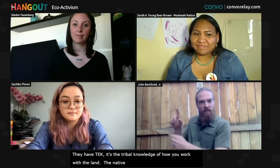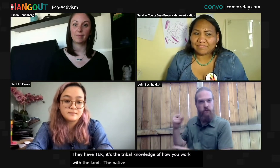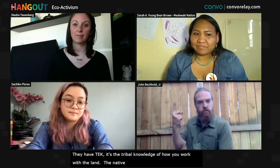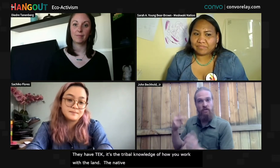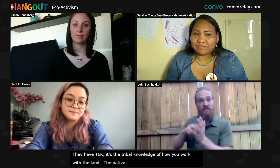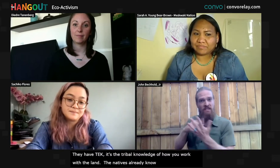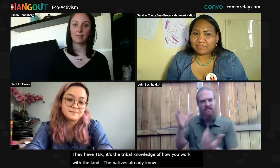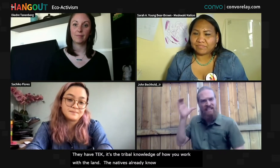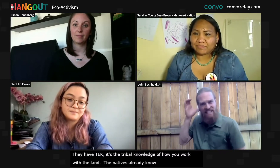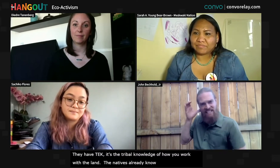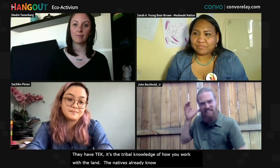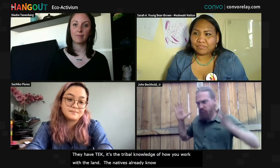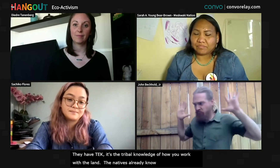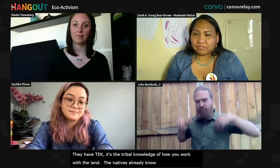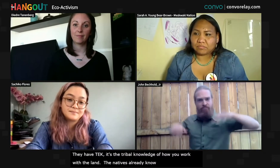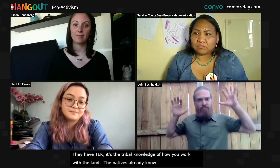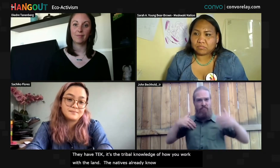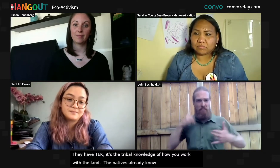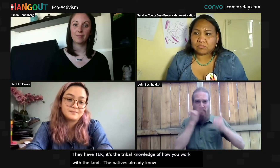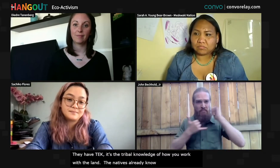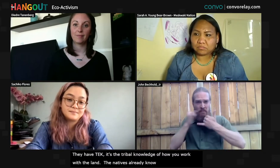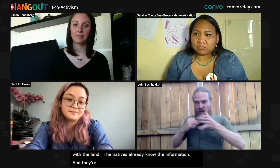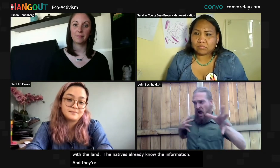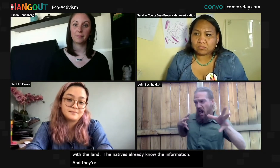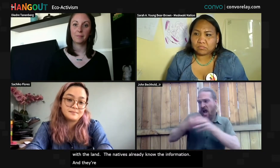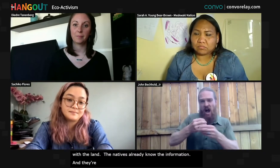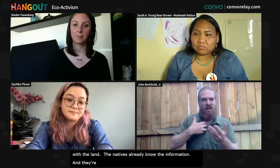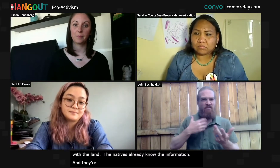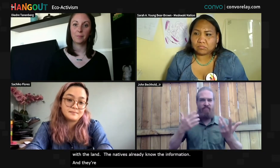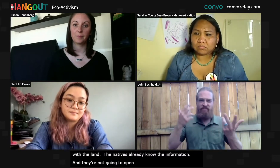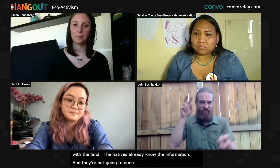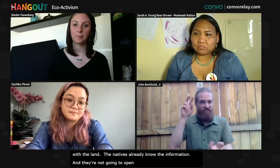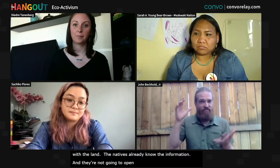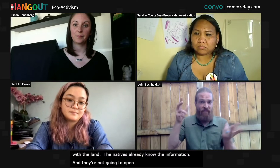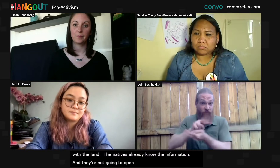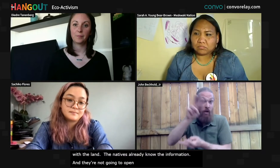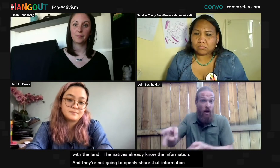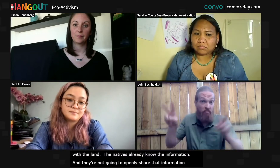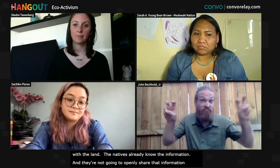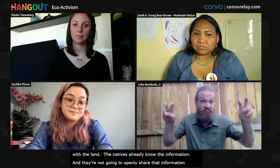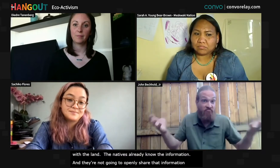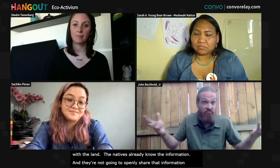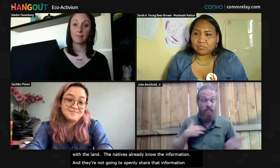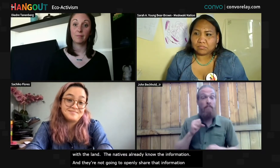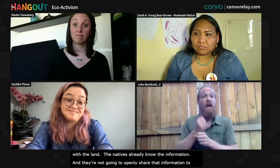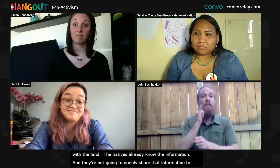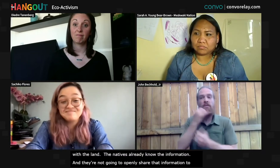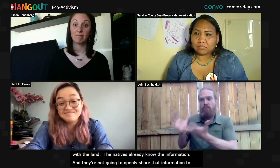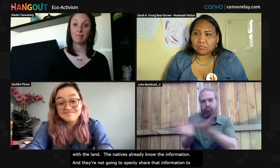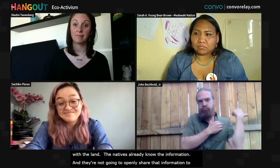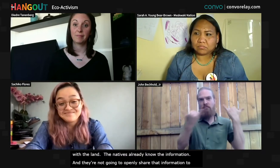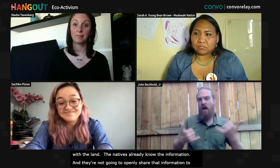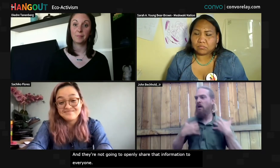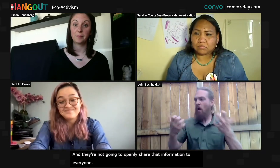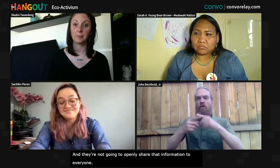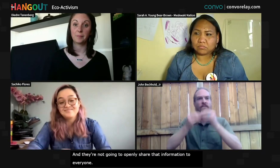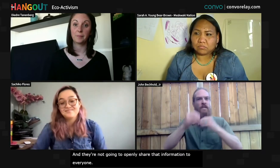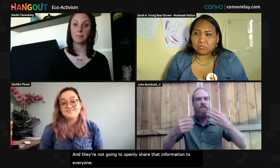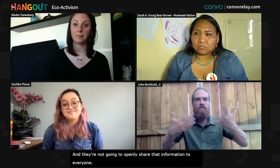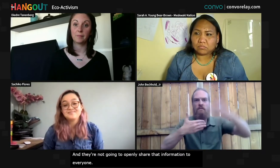and they're not going to openly share that information to everyone. You have to earn their respect. we fucked up. We've made a lot